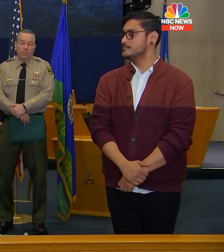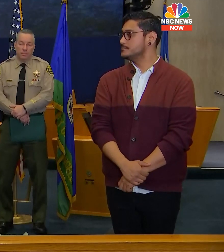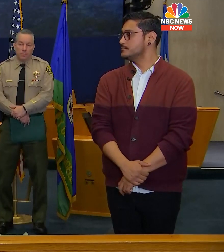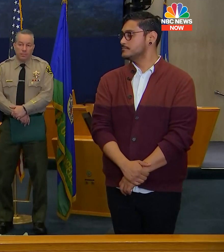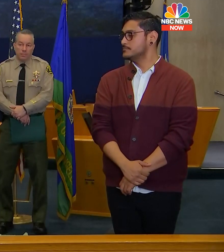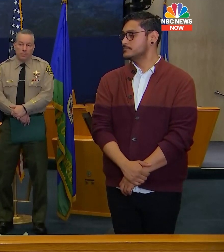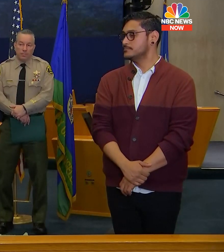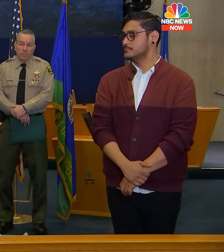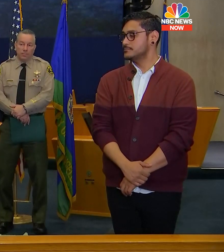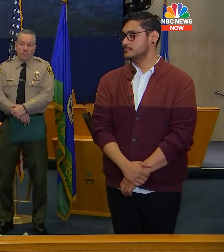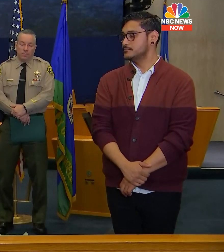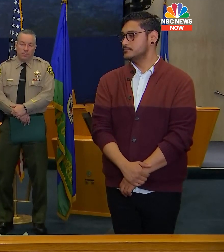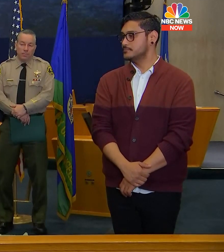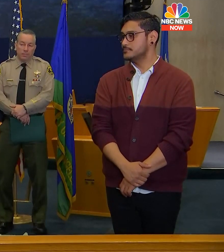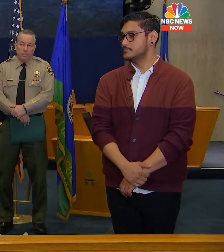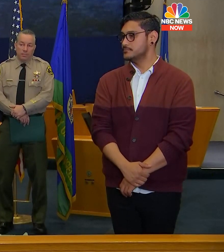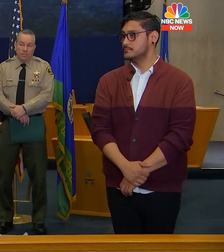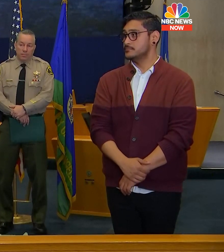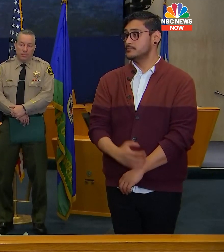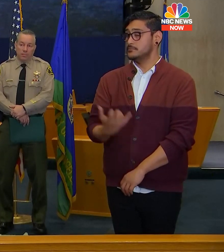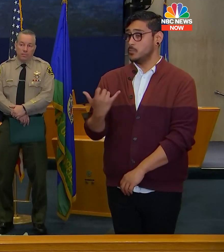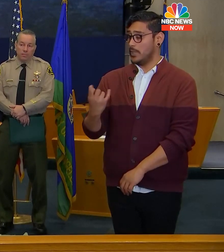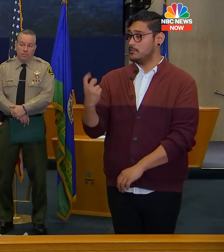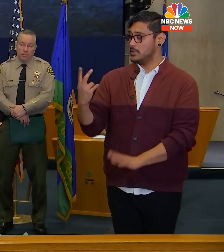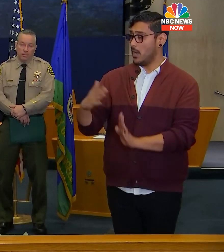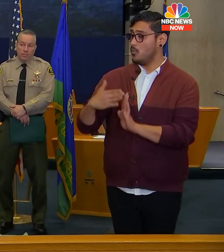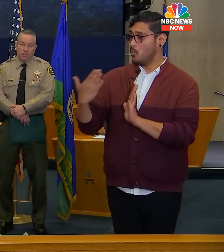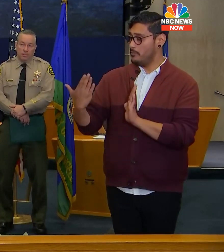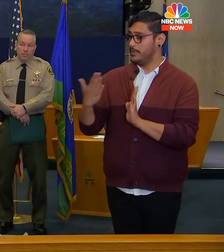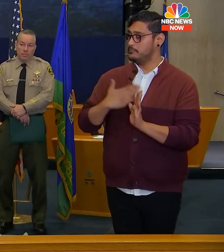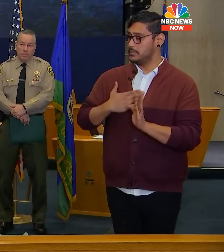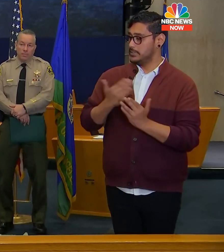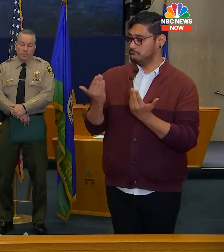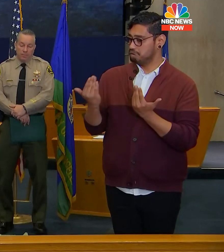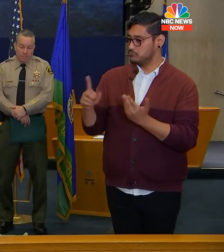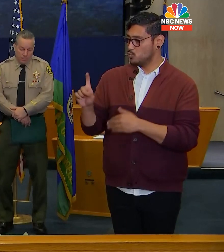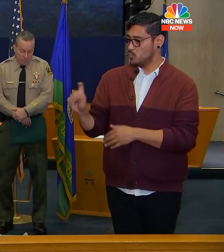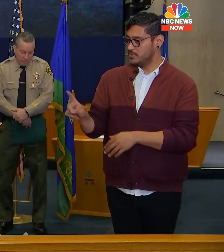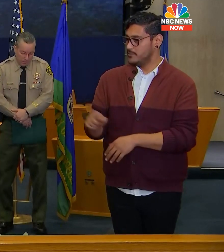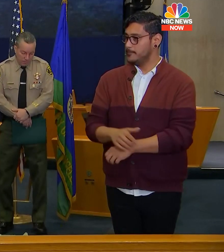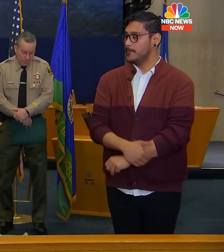Okay, your line is now open. Please proceed with your question.